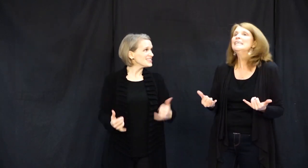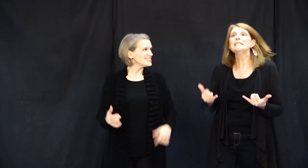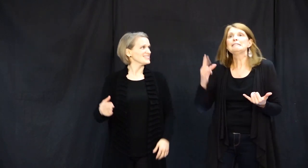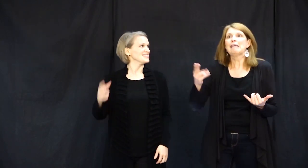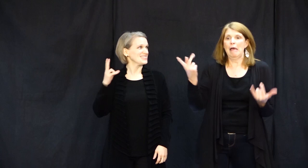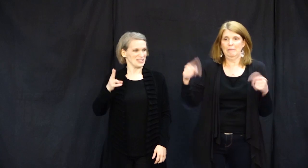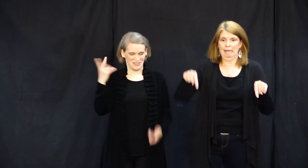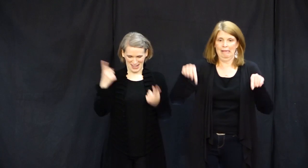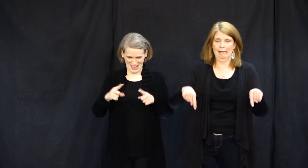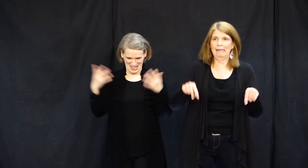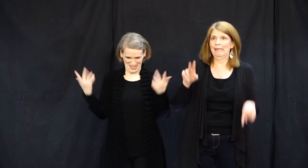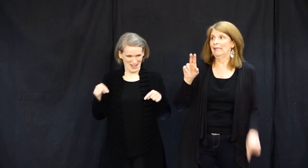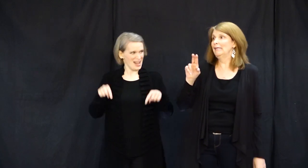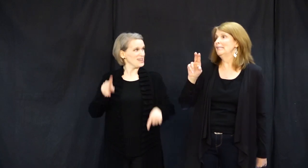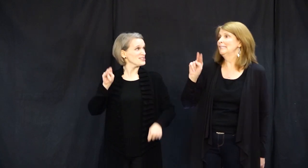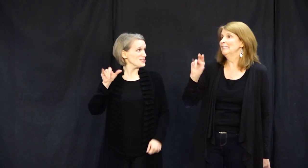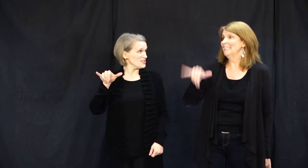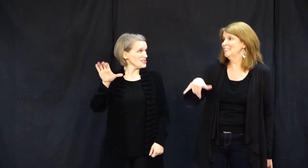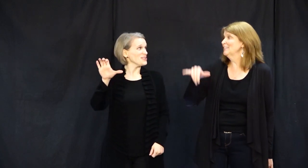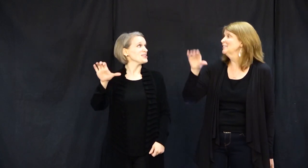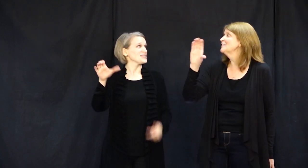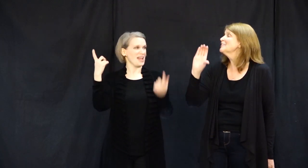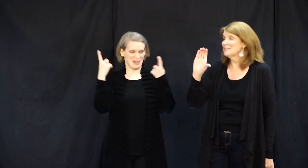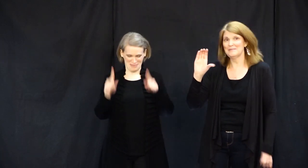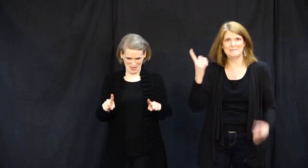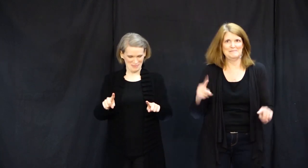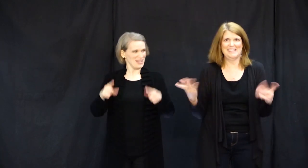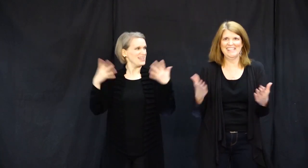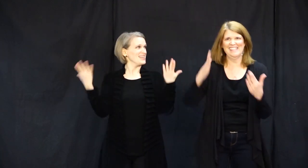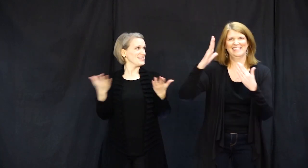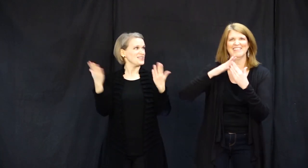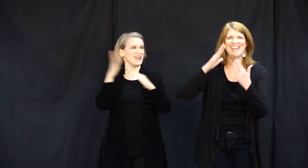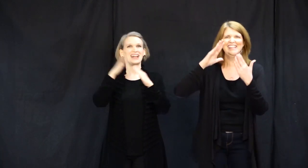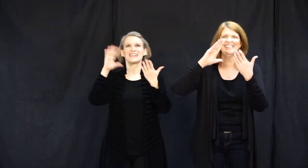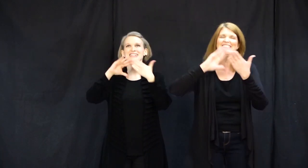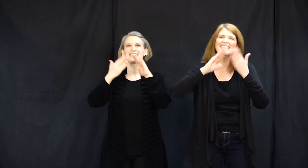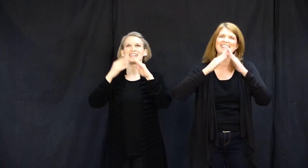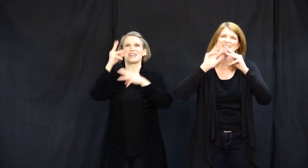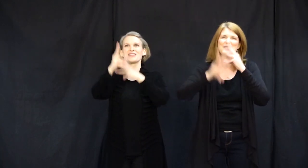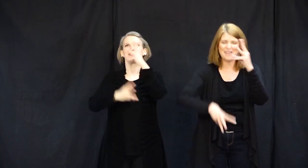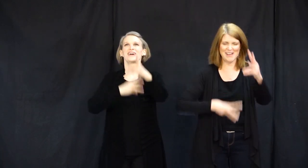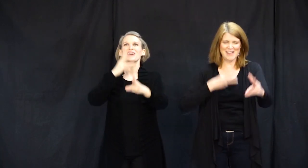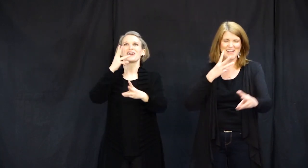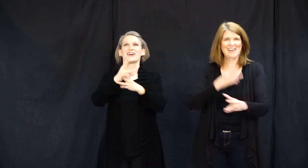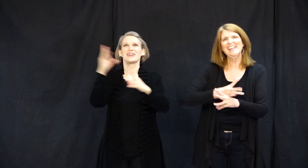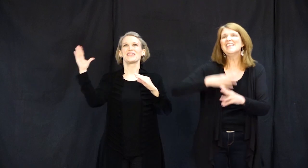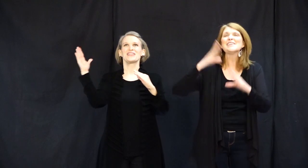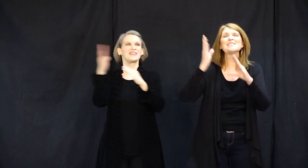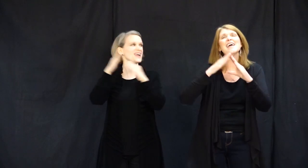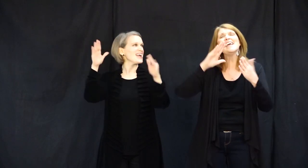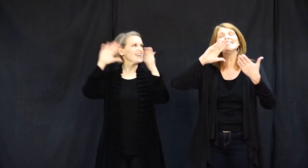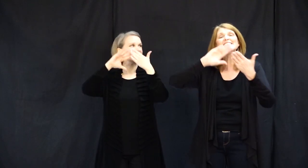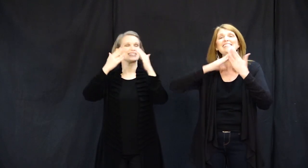is happening in Manhattan, and we just happen to be in the greatest city in the world. In the greatest city